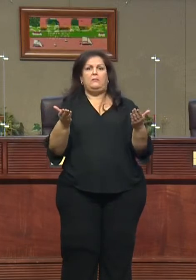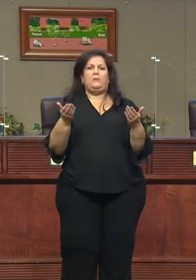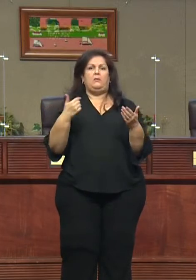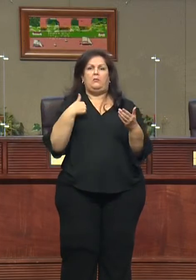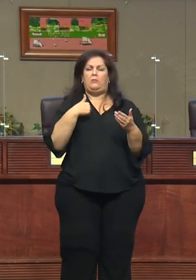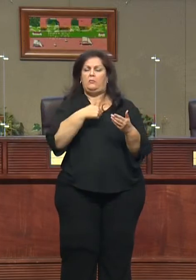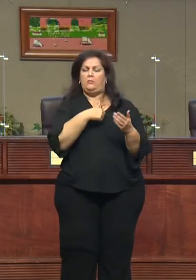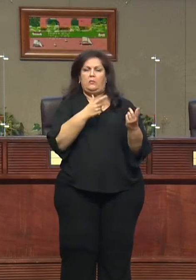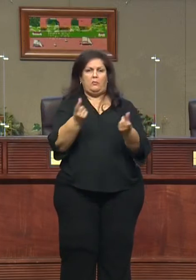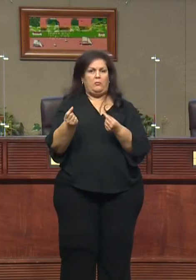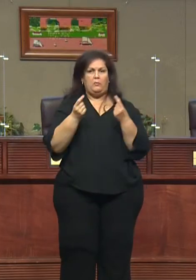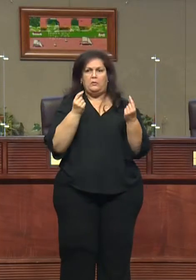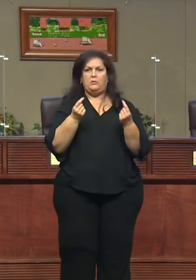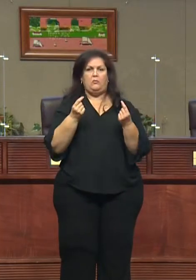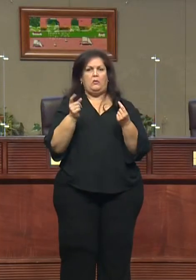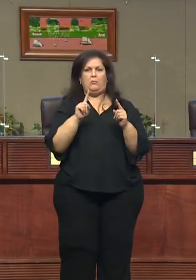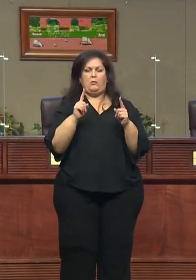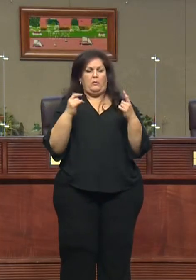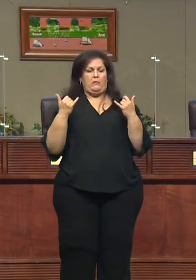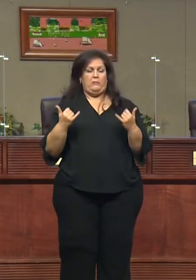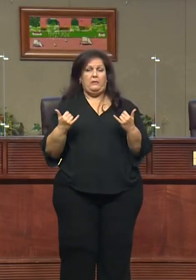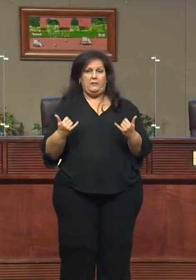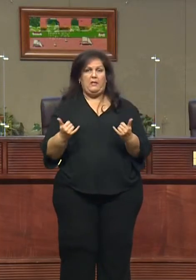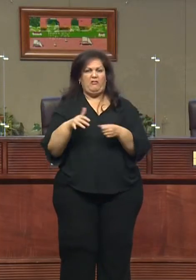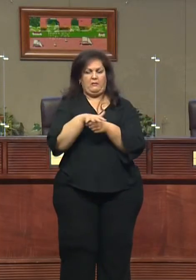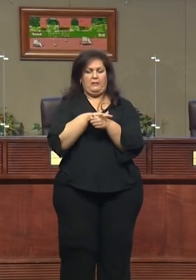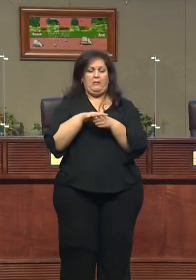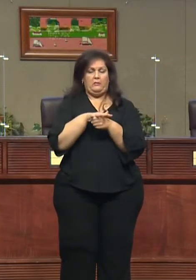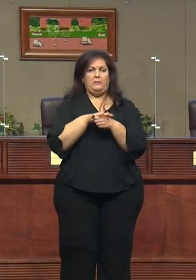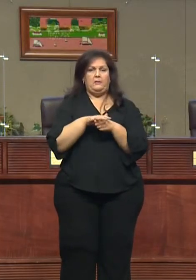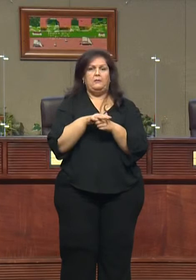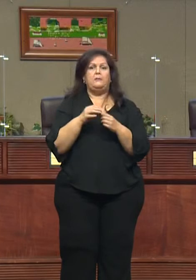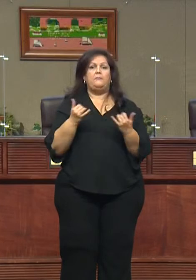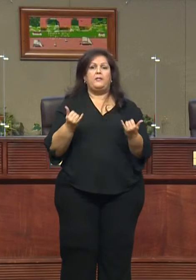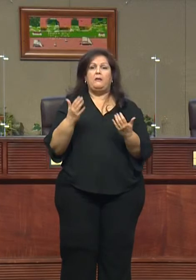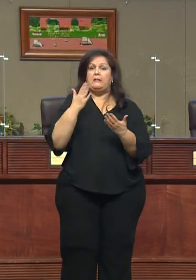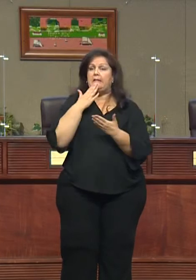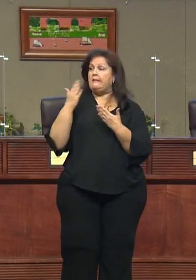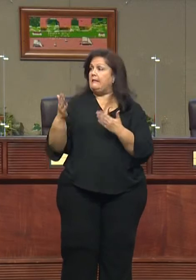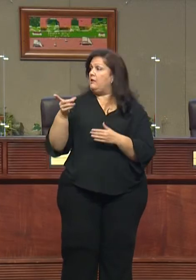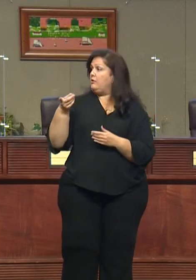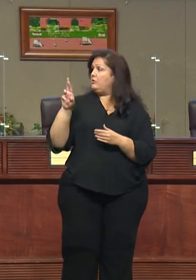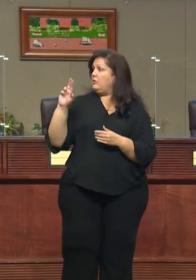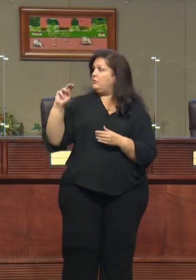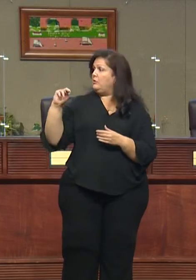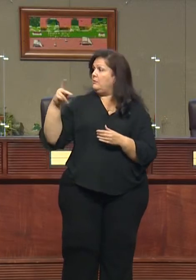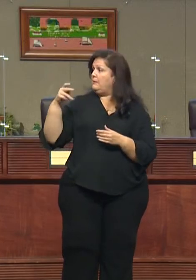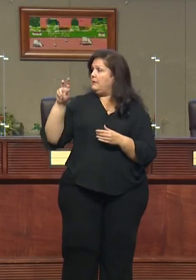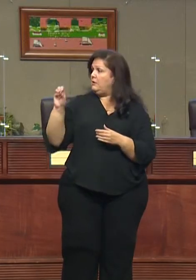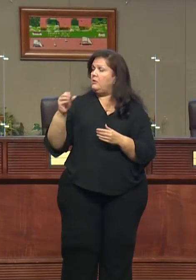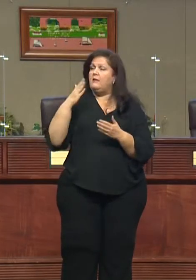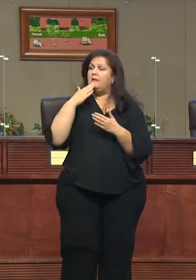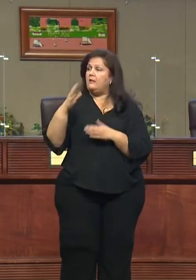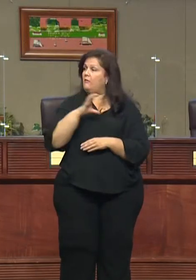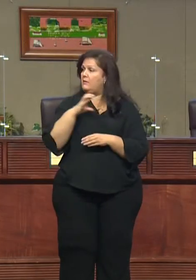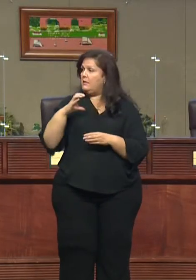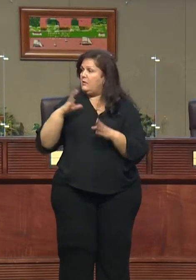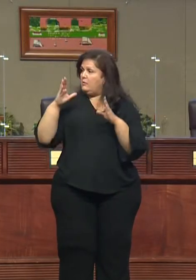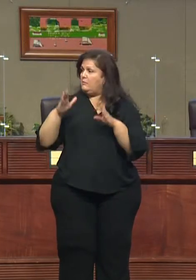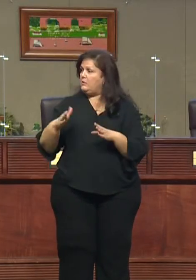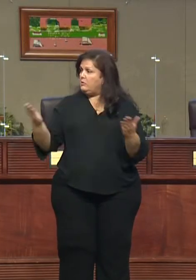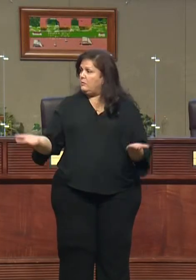are as a county. And so with that, let me just say thank you to Dr. Pino, thank you to our commissioners for being